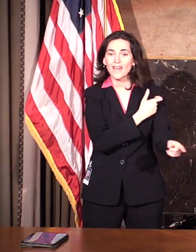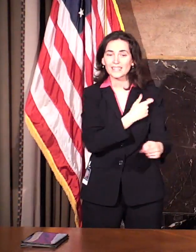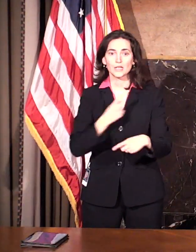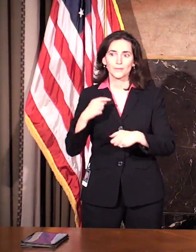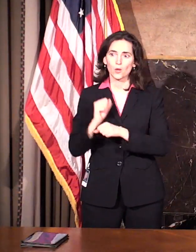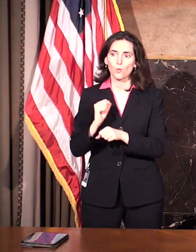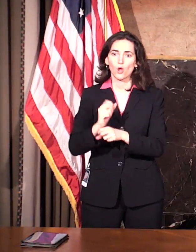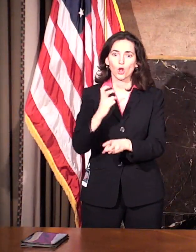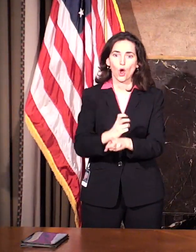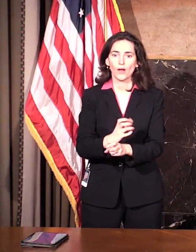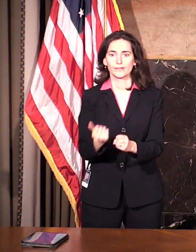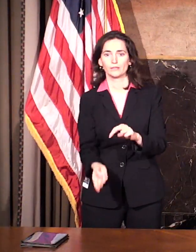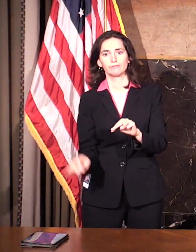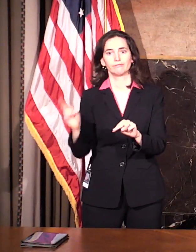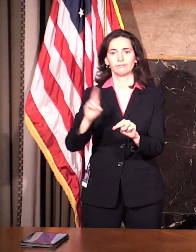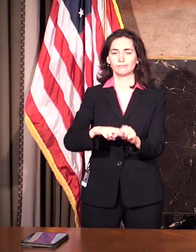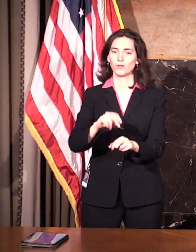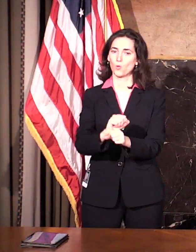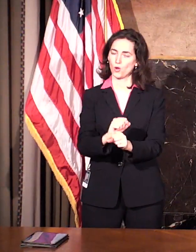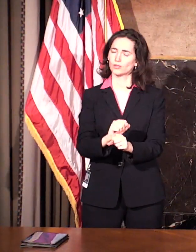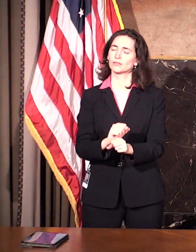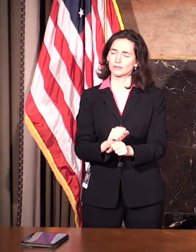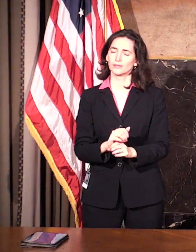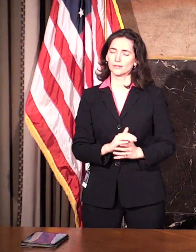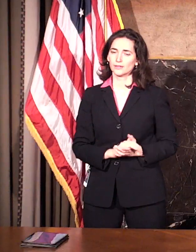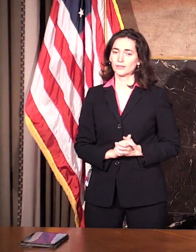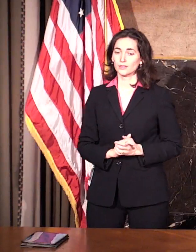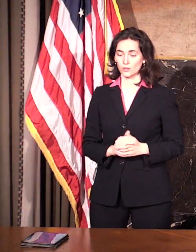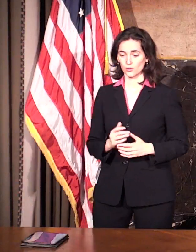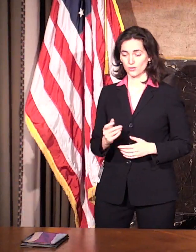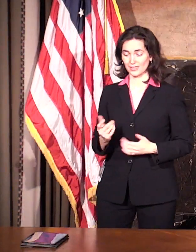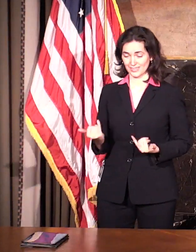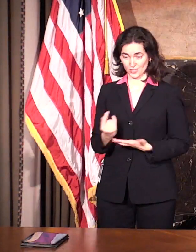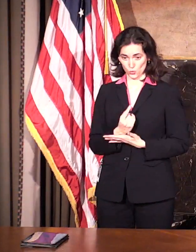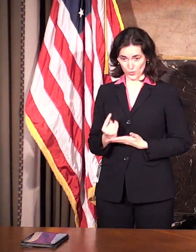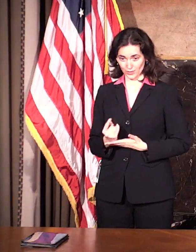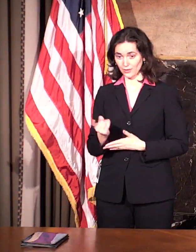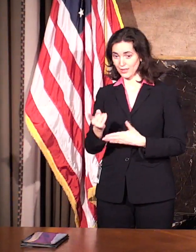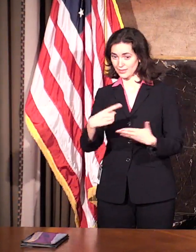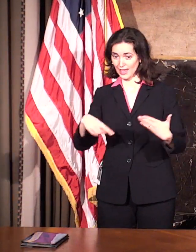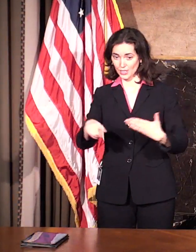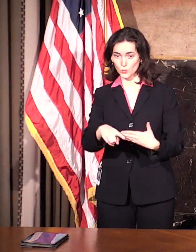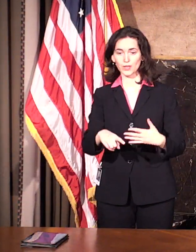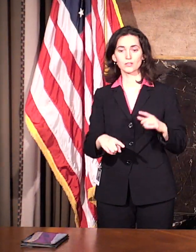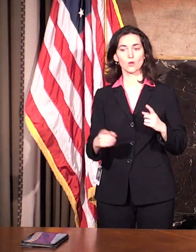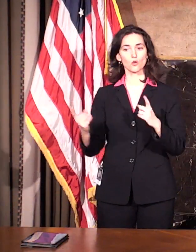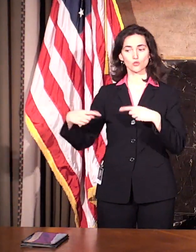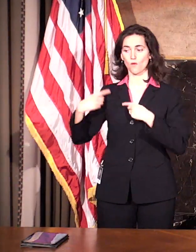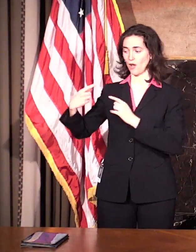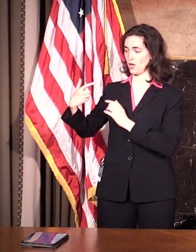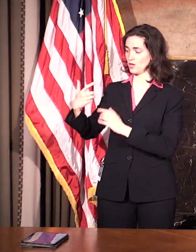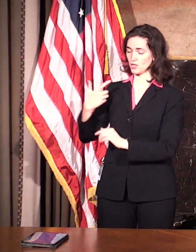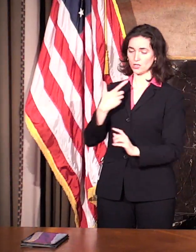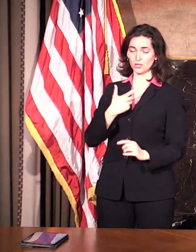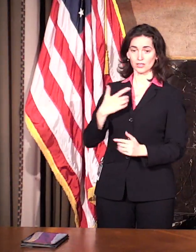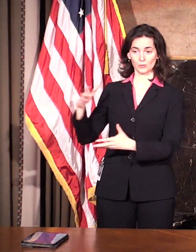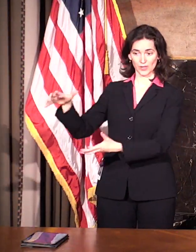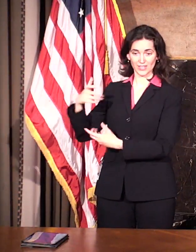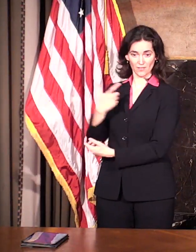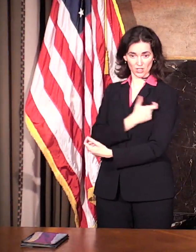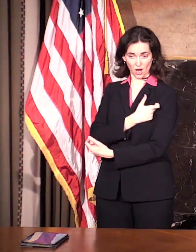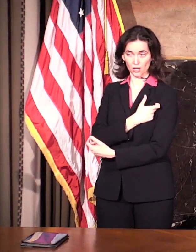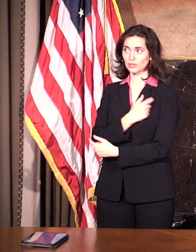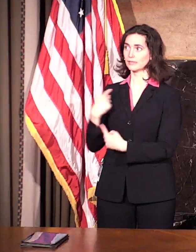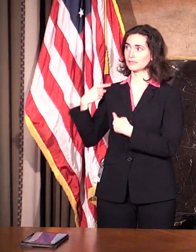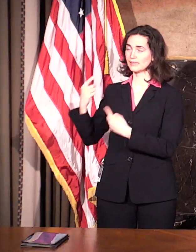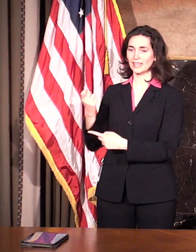say. So next week, this coming week, will be week 11 for us. Two